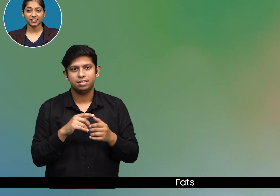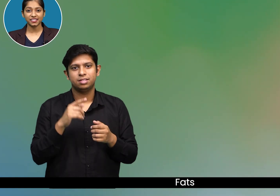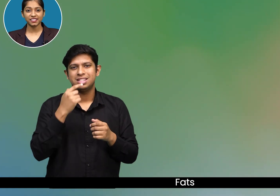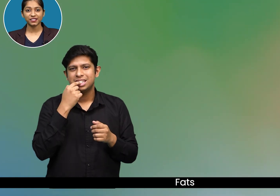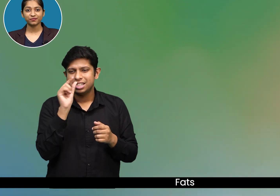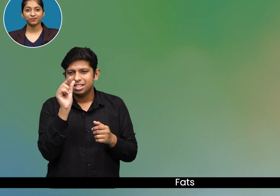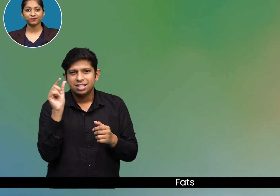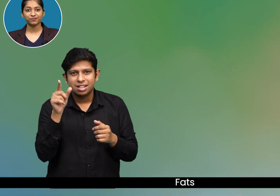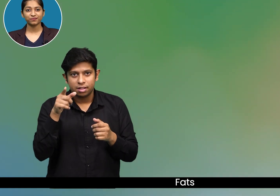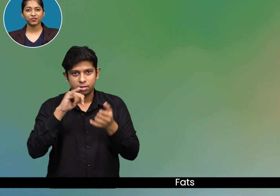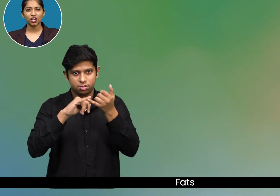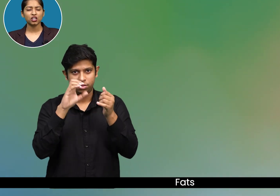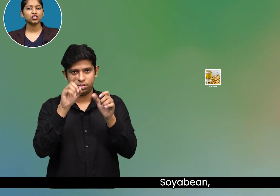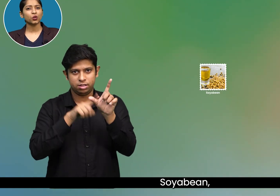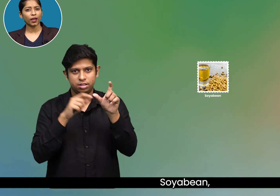fats,